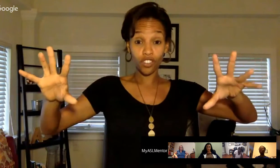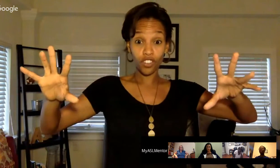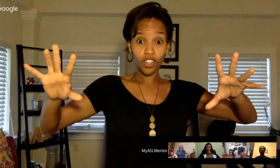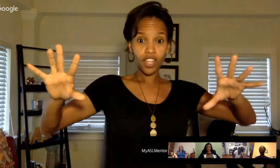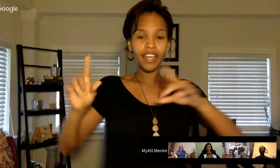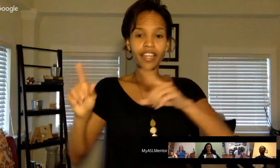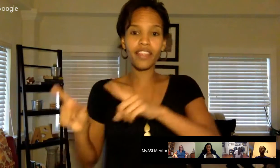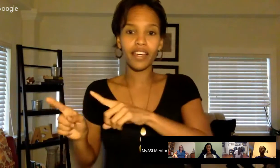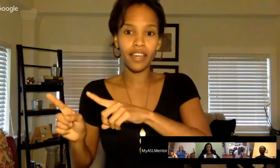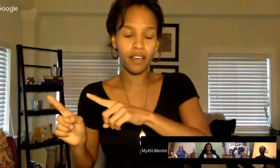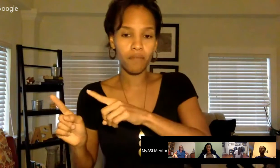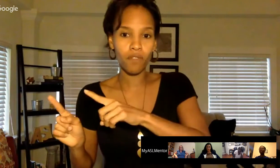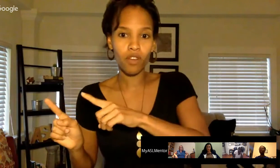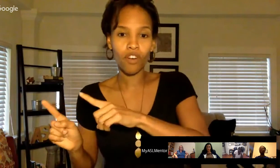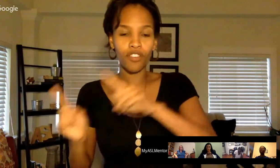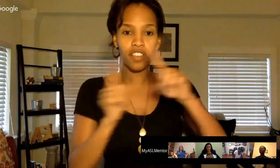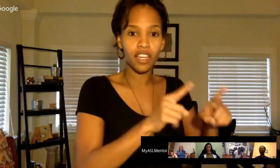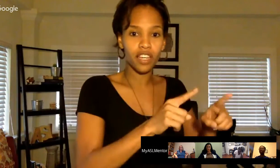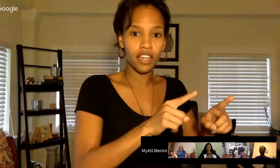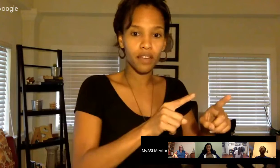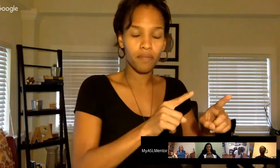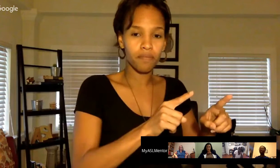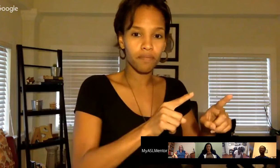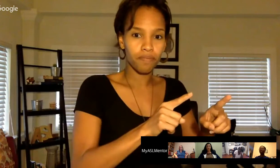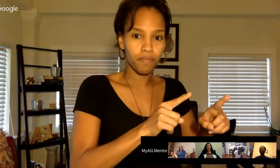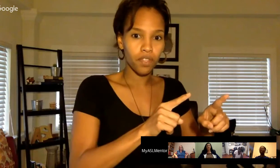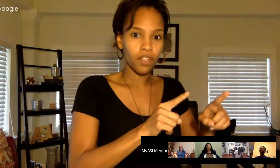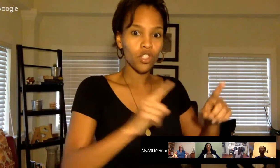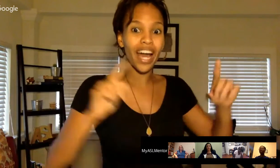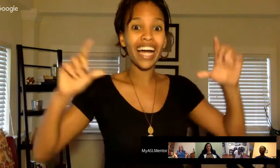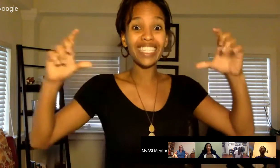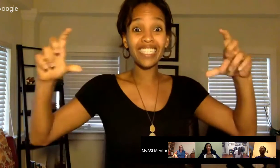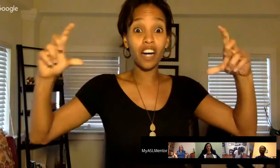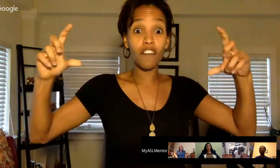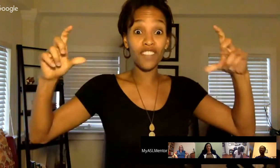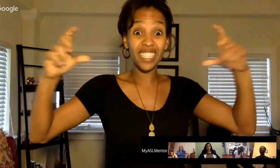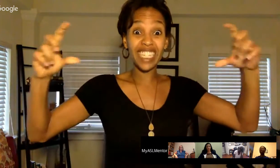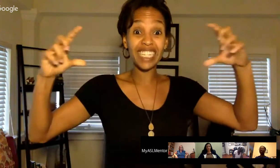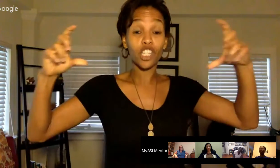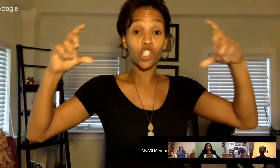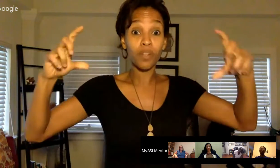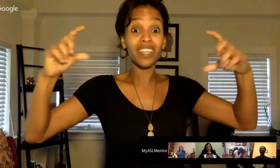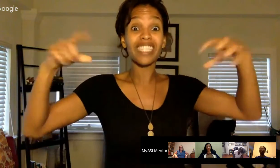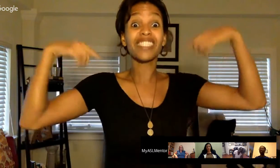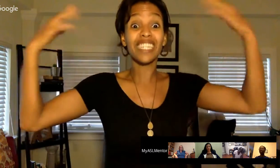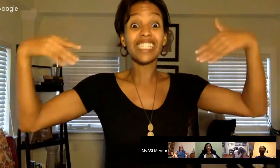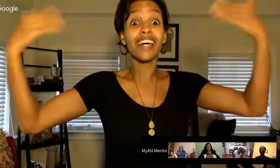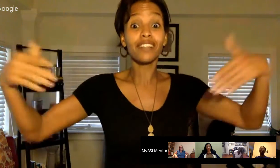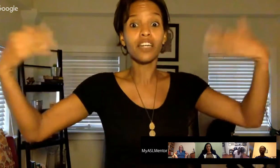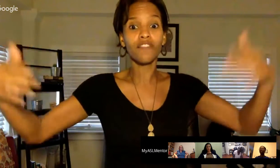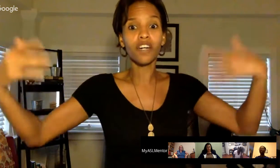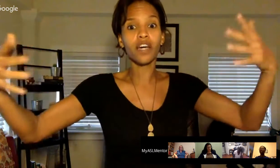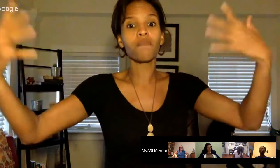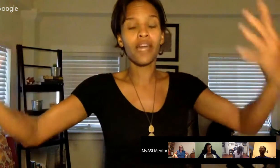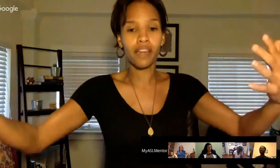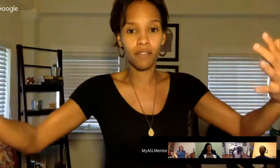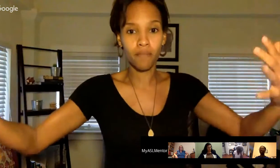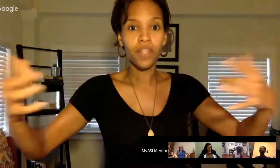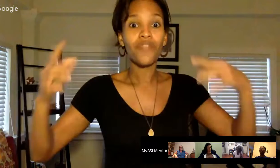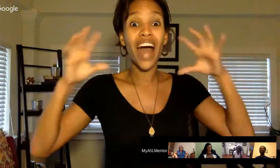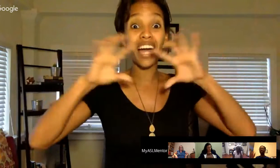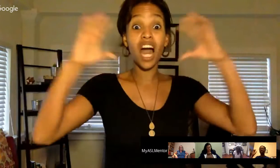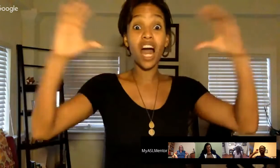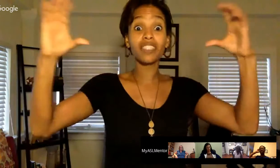successful, they thank him rather than thanking him. So that idea of attributing the success of a